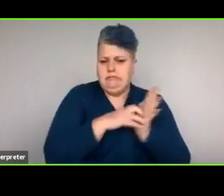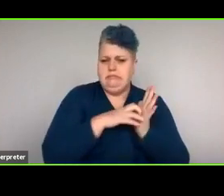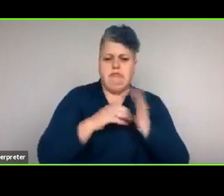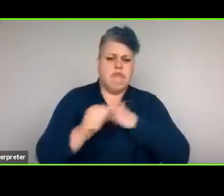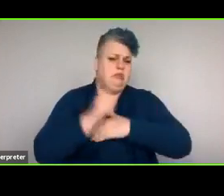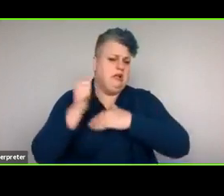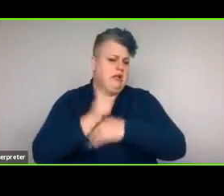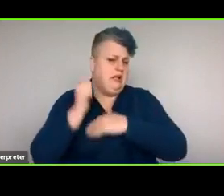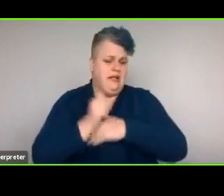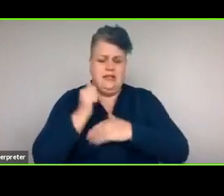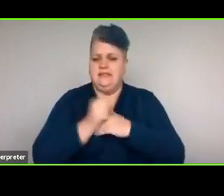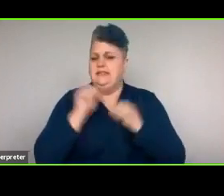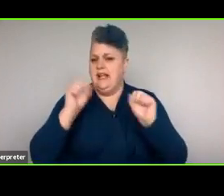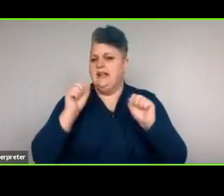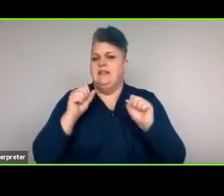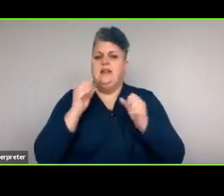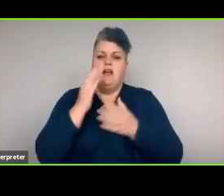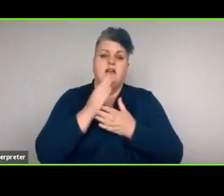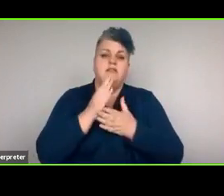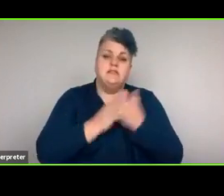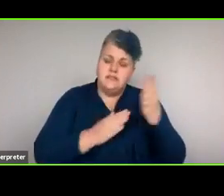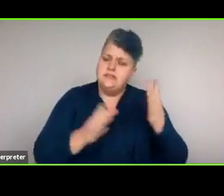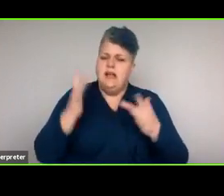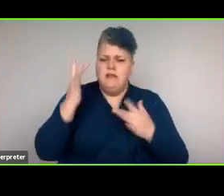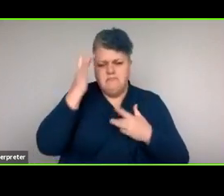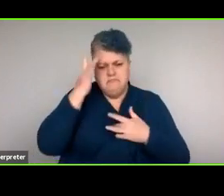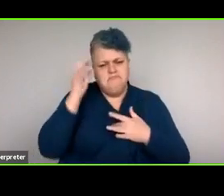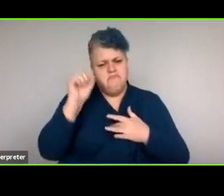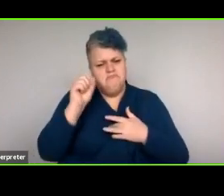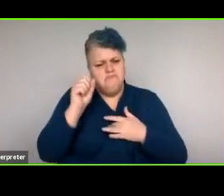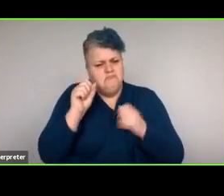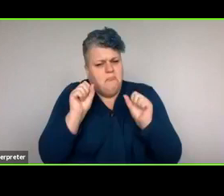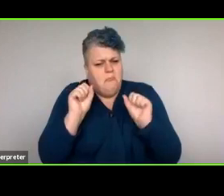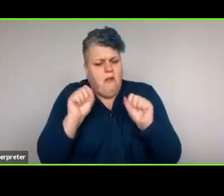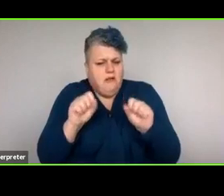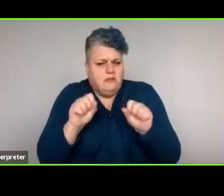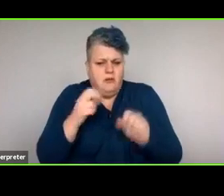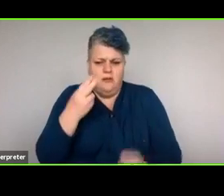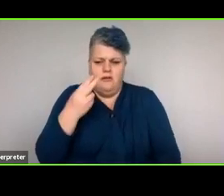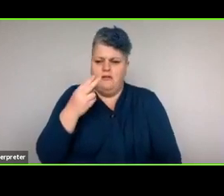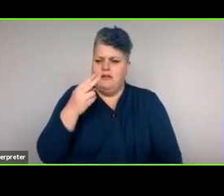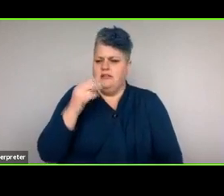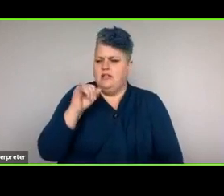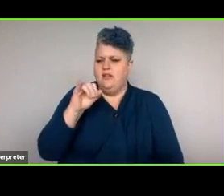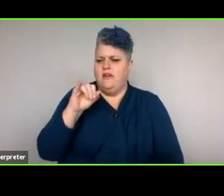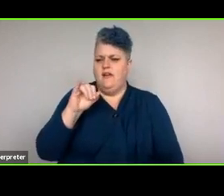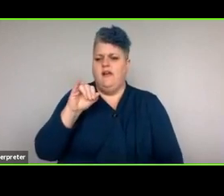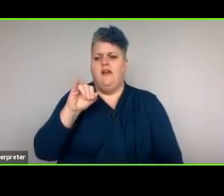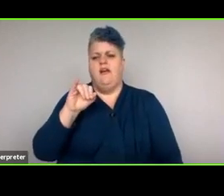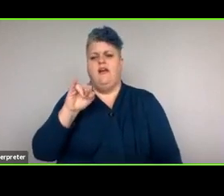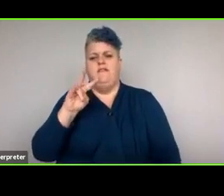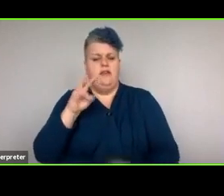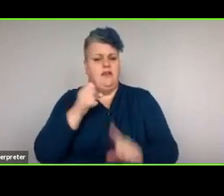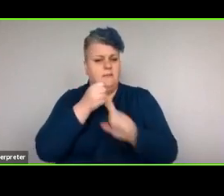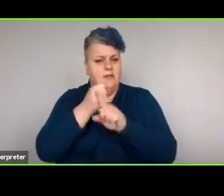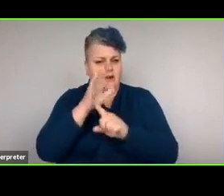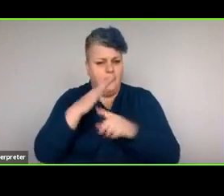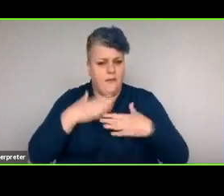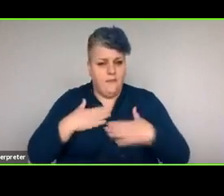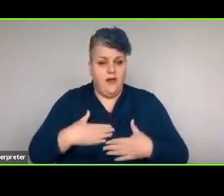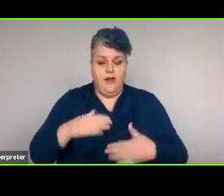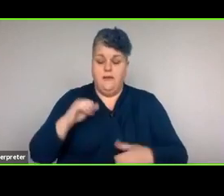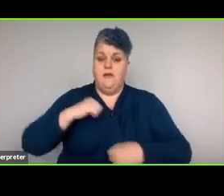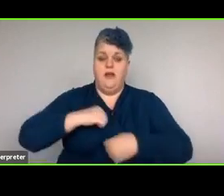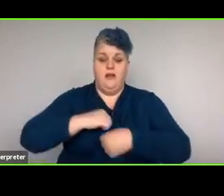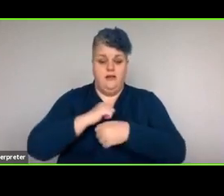some illnesses that they might be more susceptible to because of the way HIV impacts their body. But when it comes to COVID, if